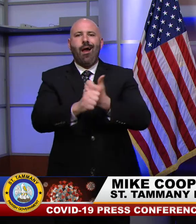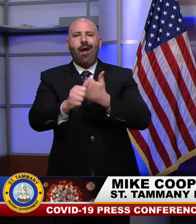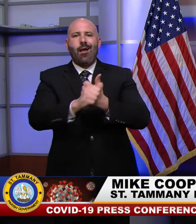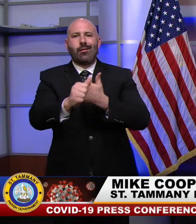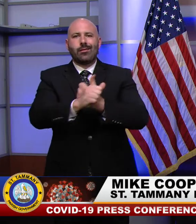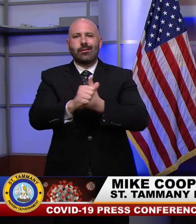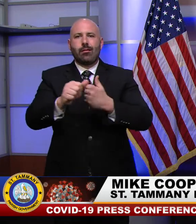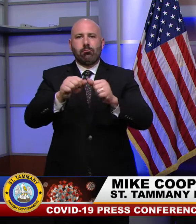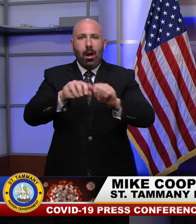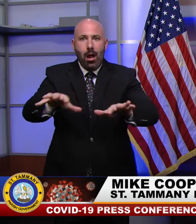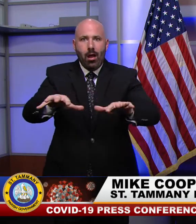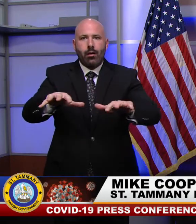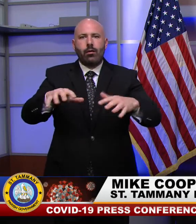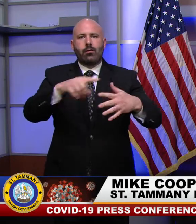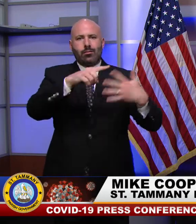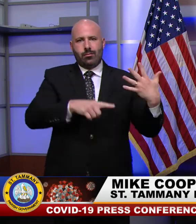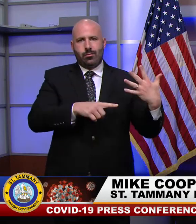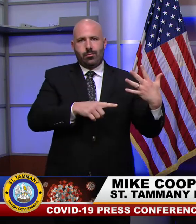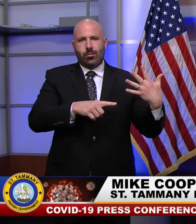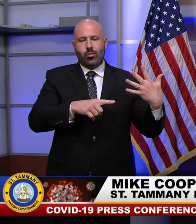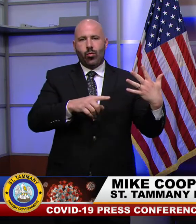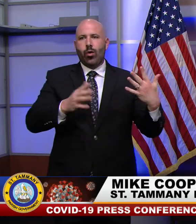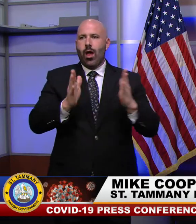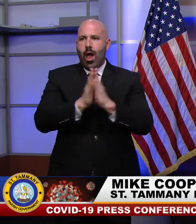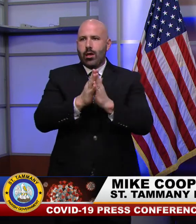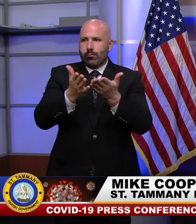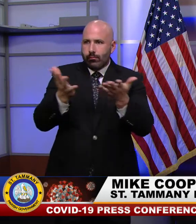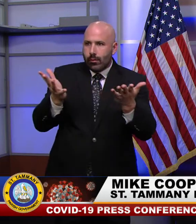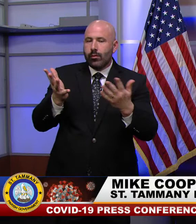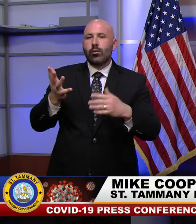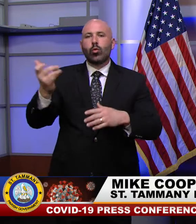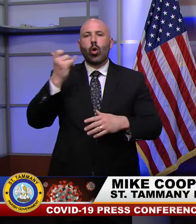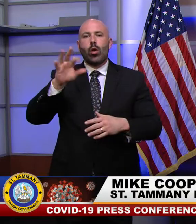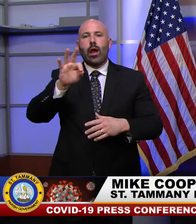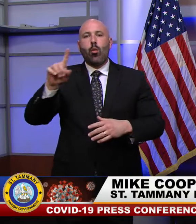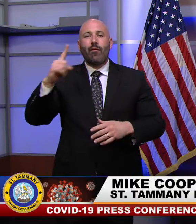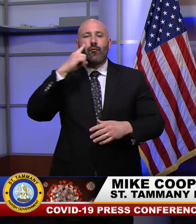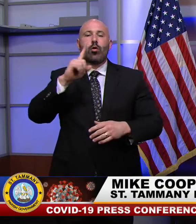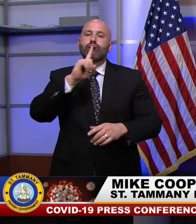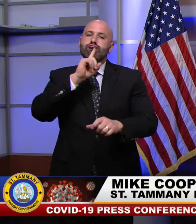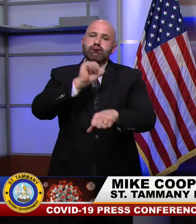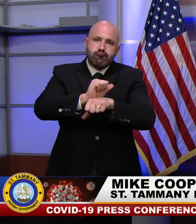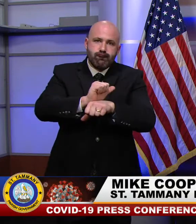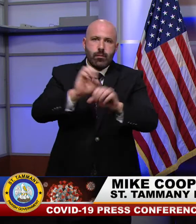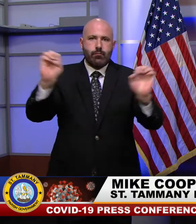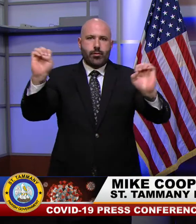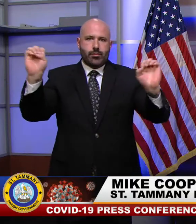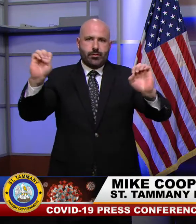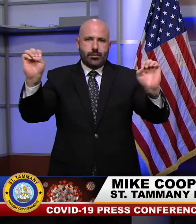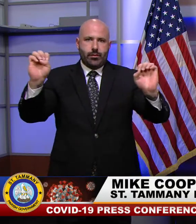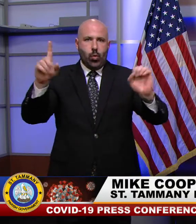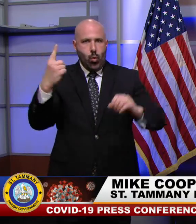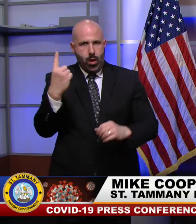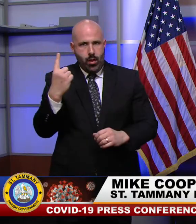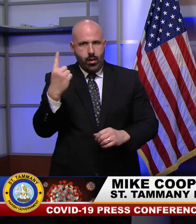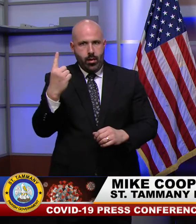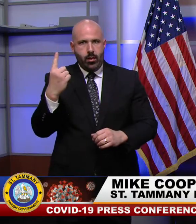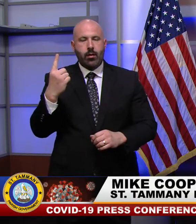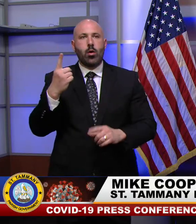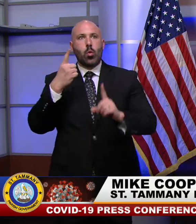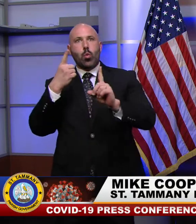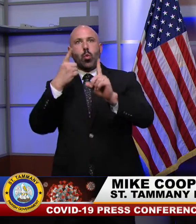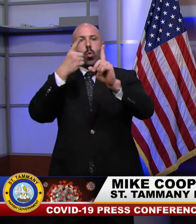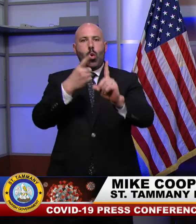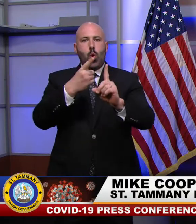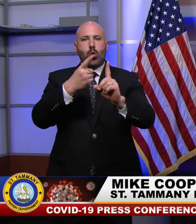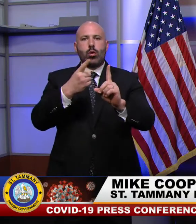to only call 911 for true emergencies. Our goal is to continue to take care